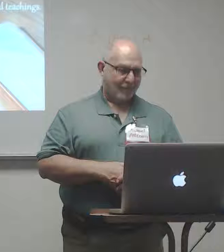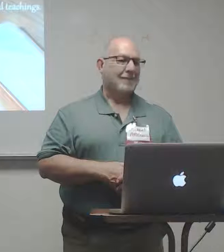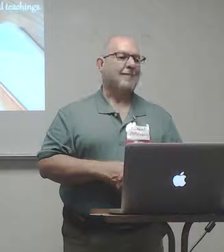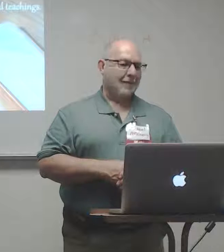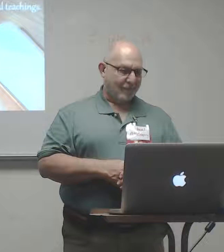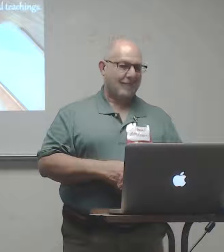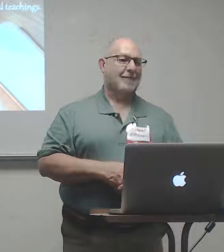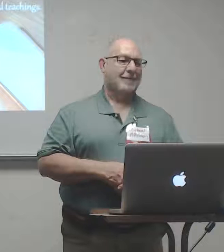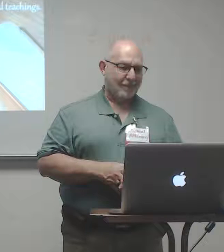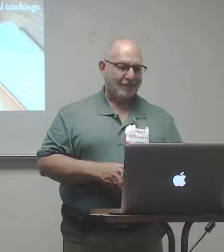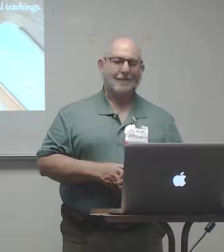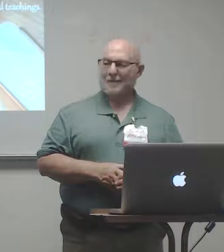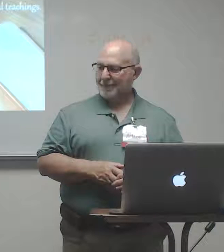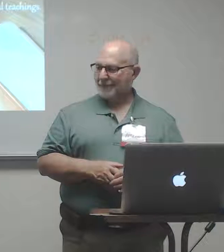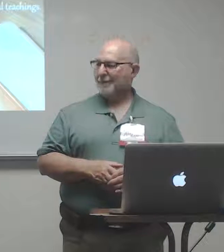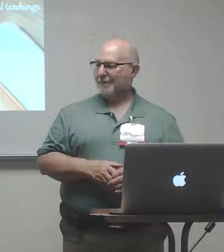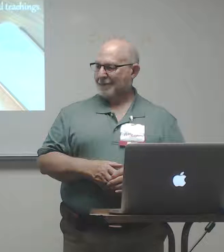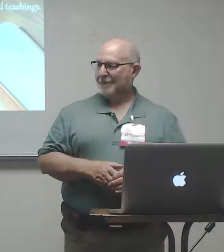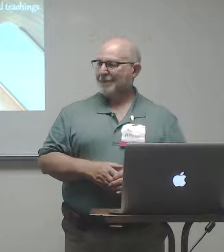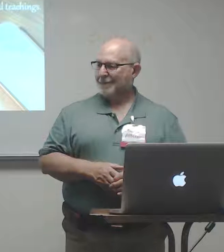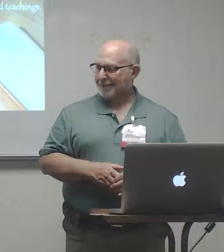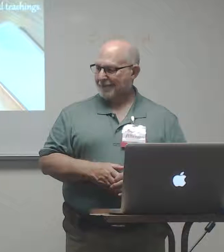and showing things like that. Yes. But